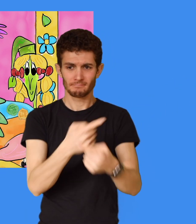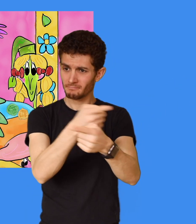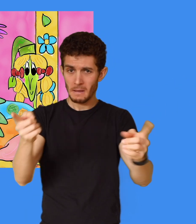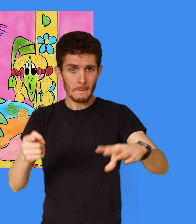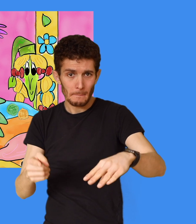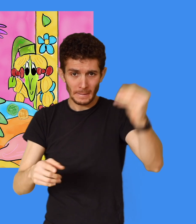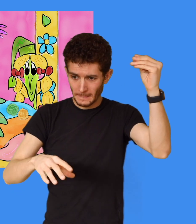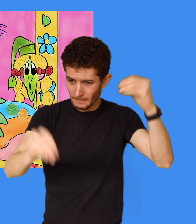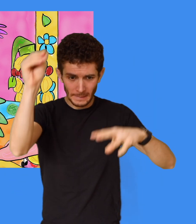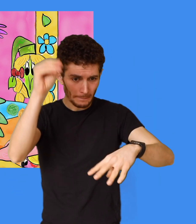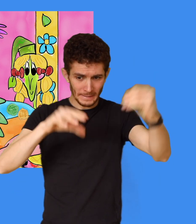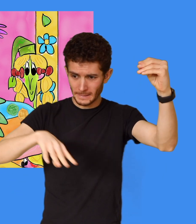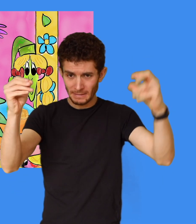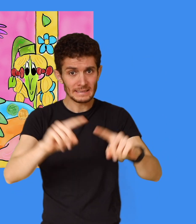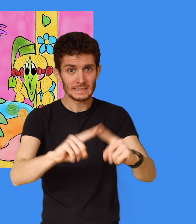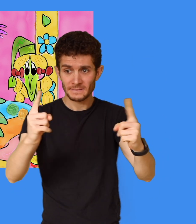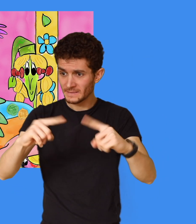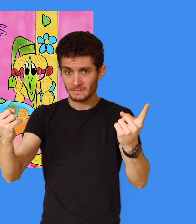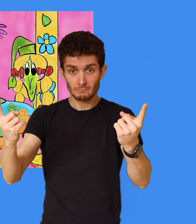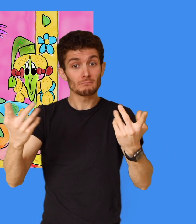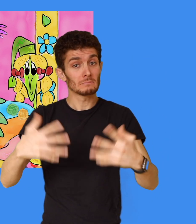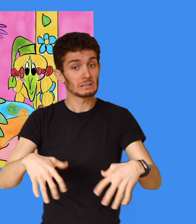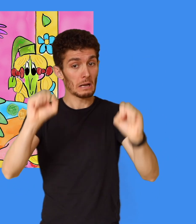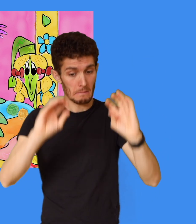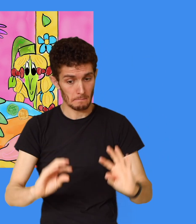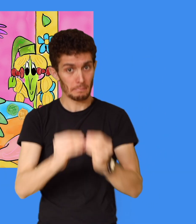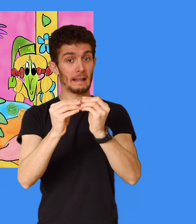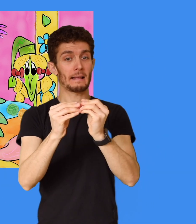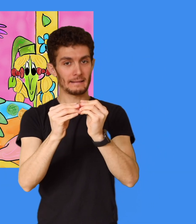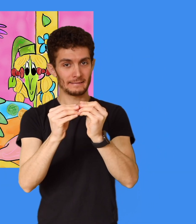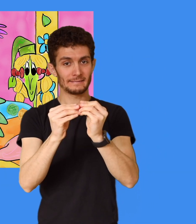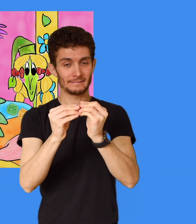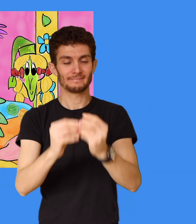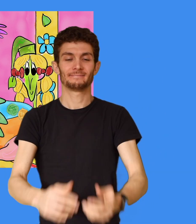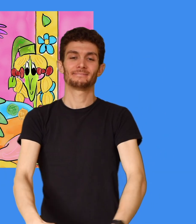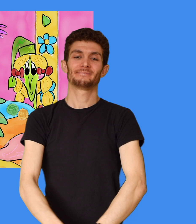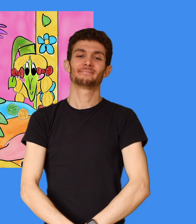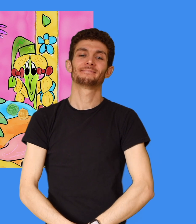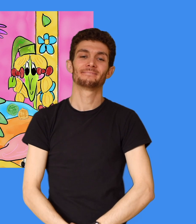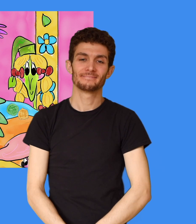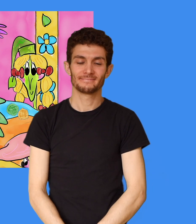other things. They all picked something different and then got making.